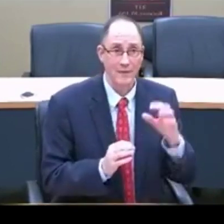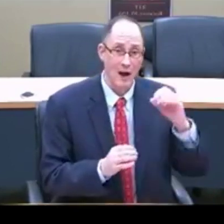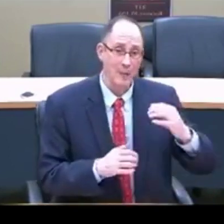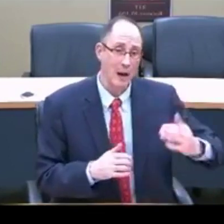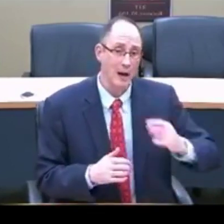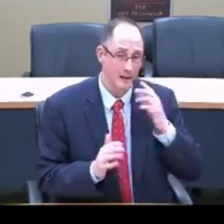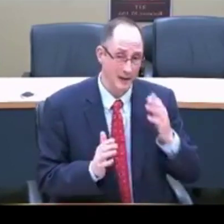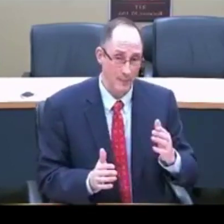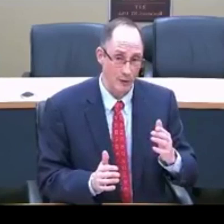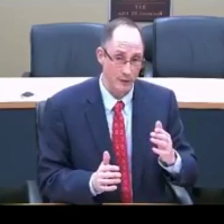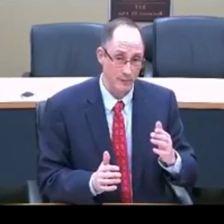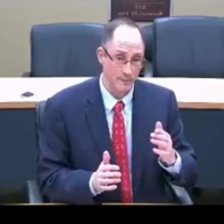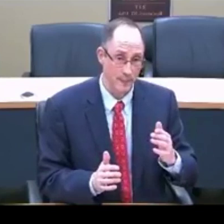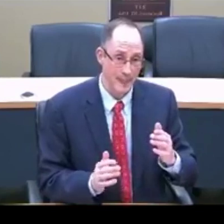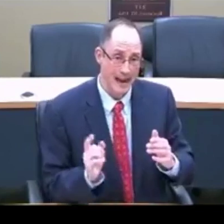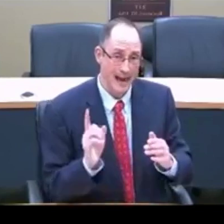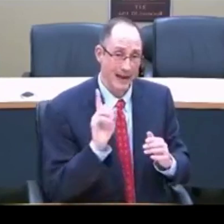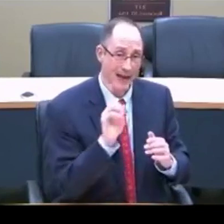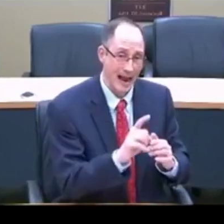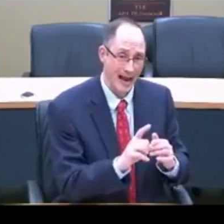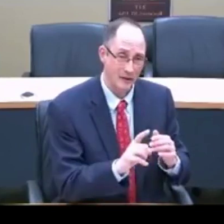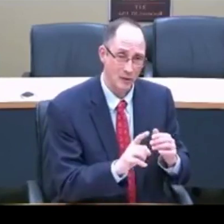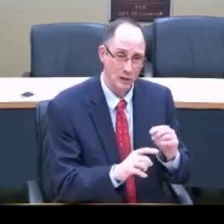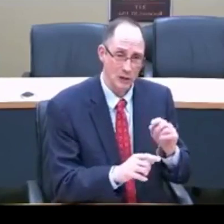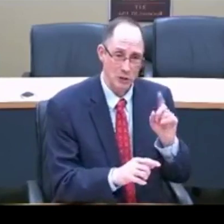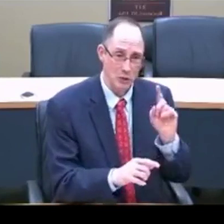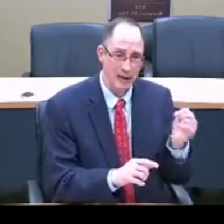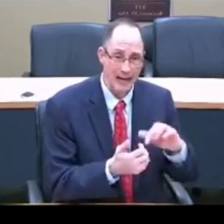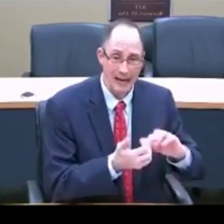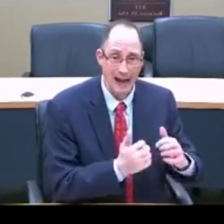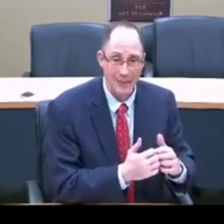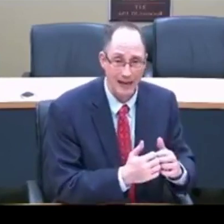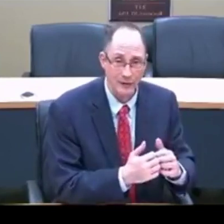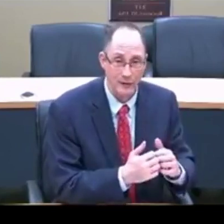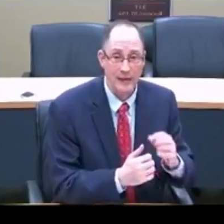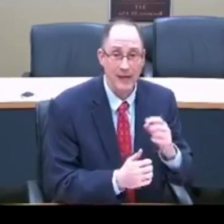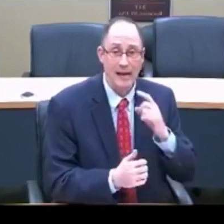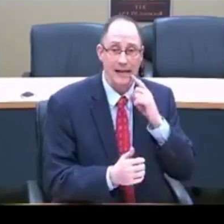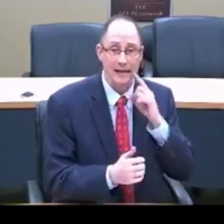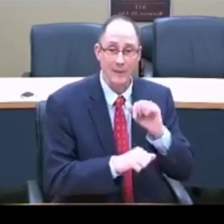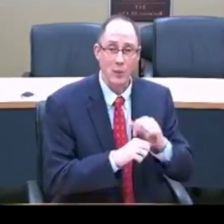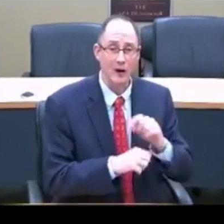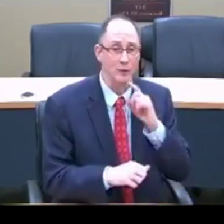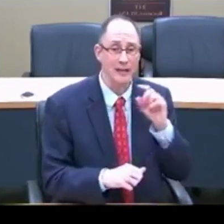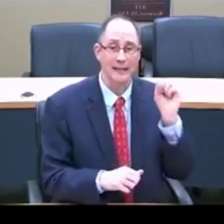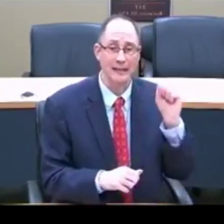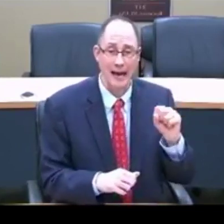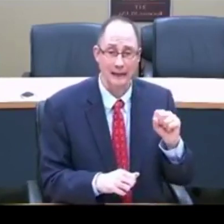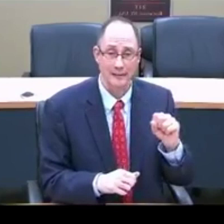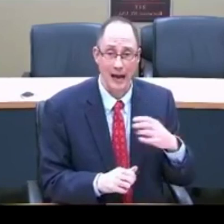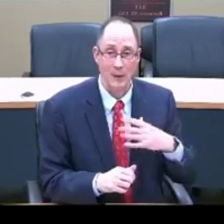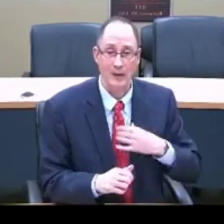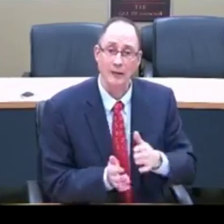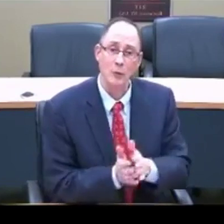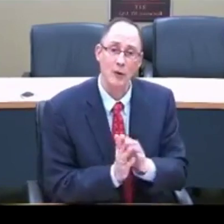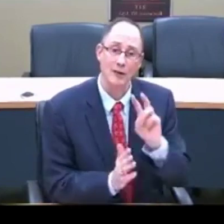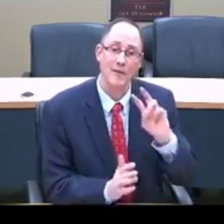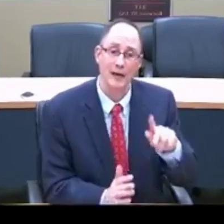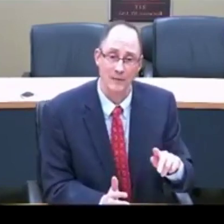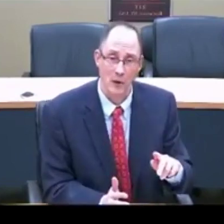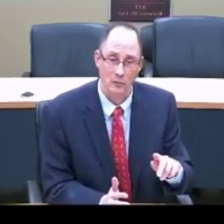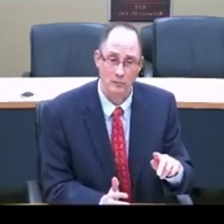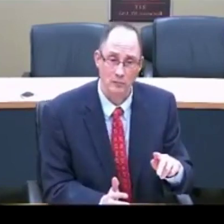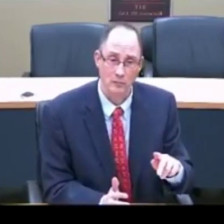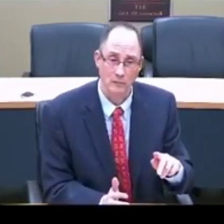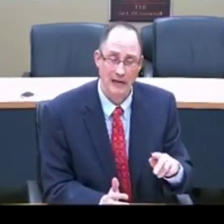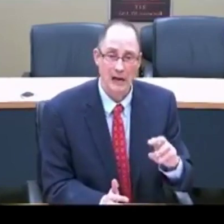if a company hired a deaf person and they ask, do you need any accommodations? And the deaf worker will say, yes, I would like to request a video